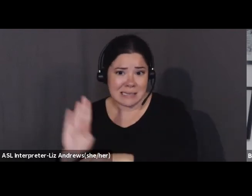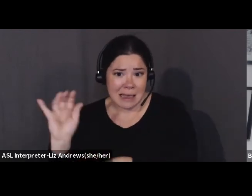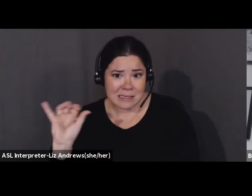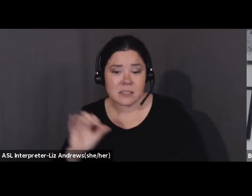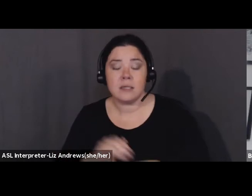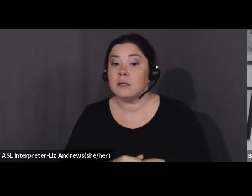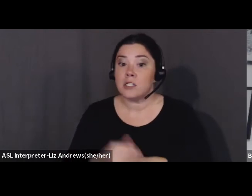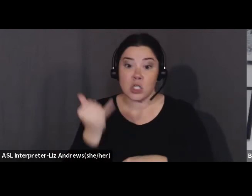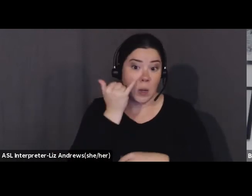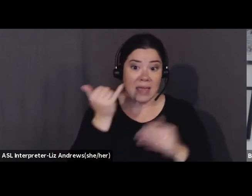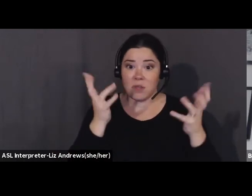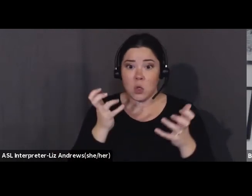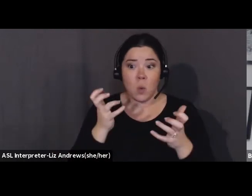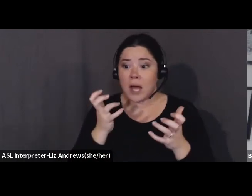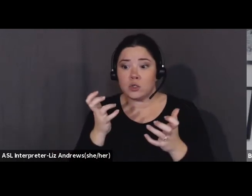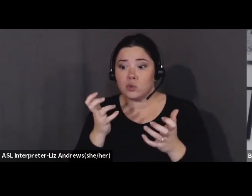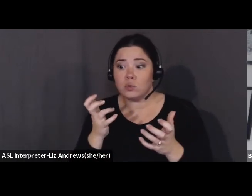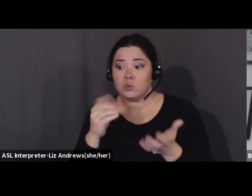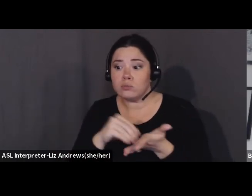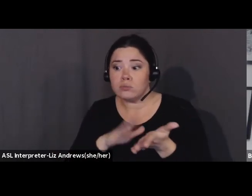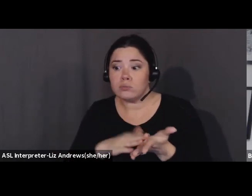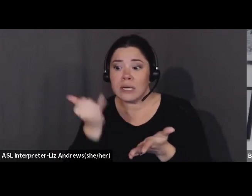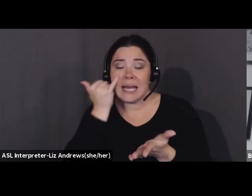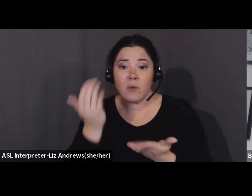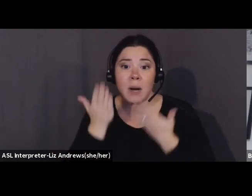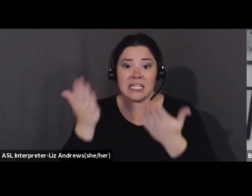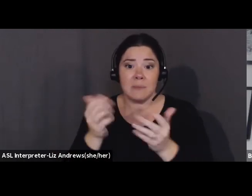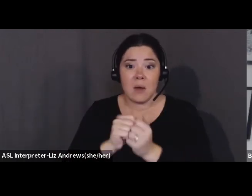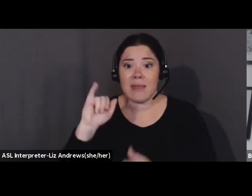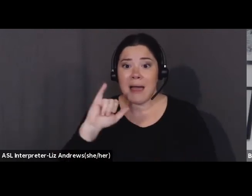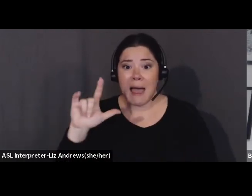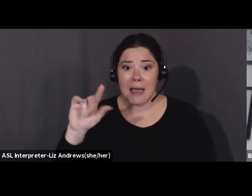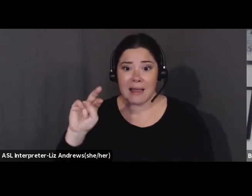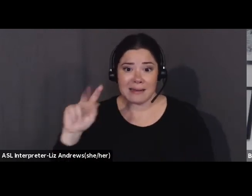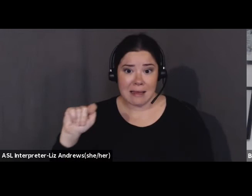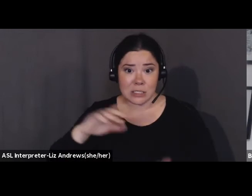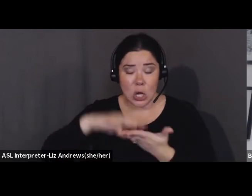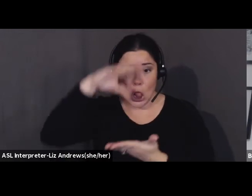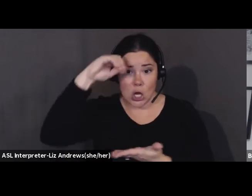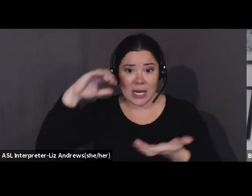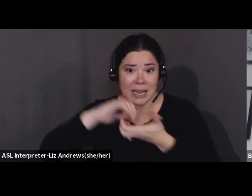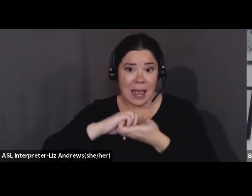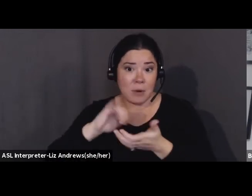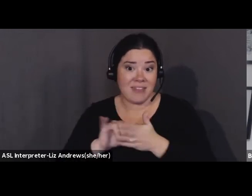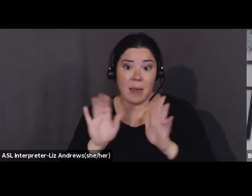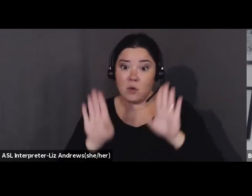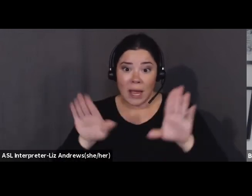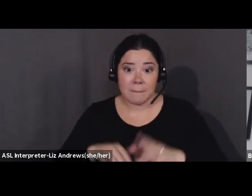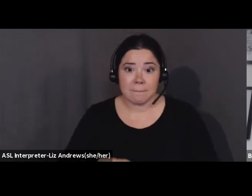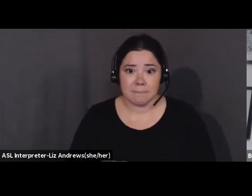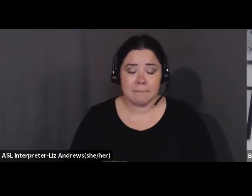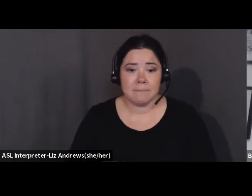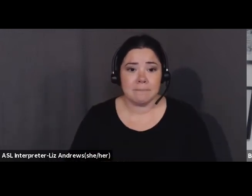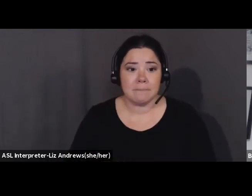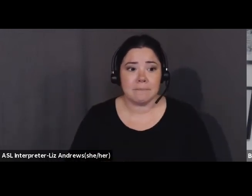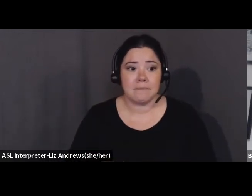want to drop it in the chat, if you've participated in an ILNet learning collaborative, that'd be great. And then we can